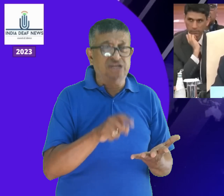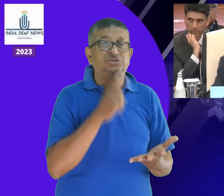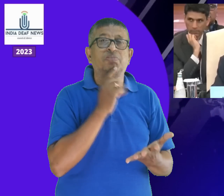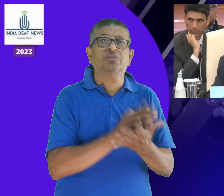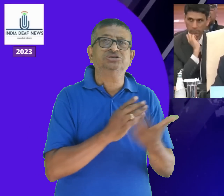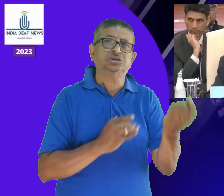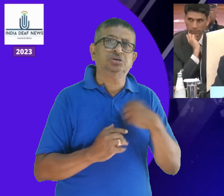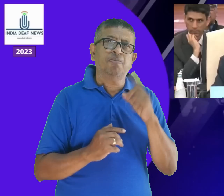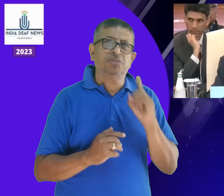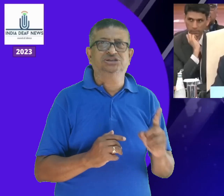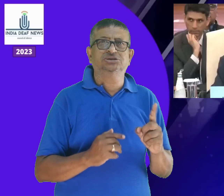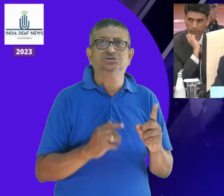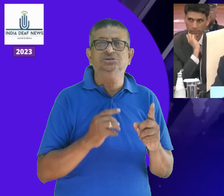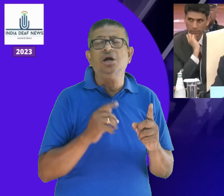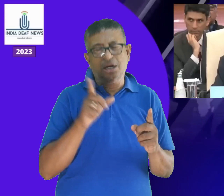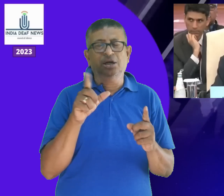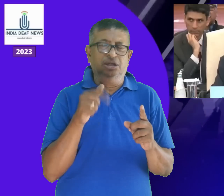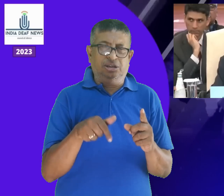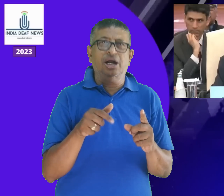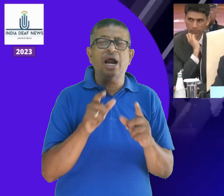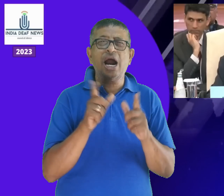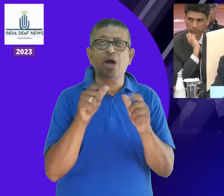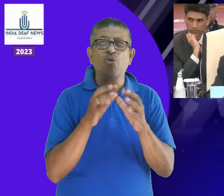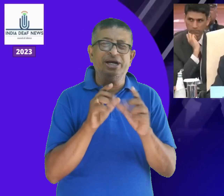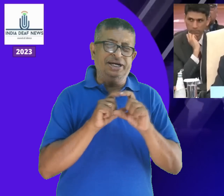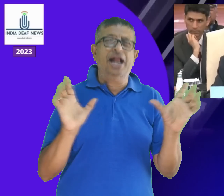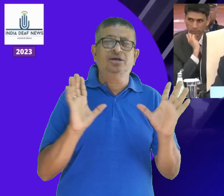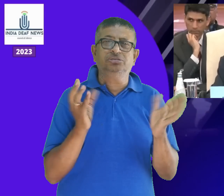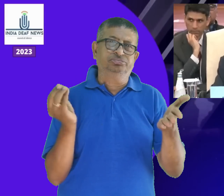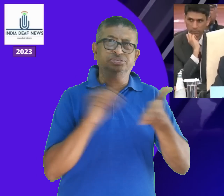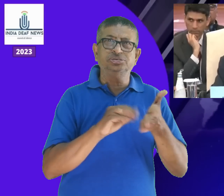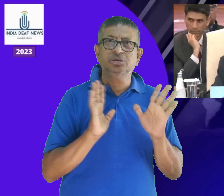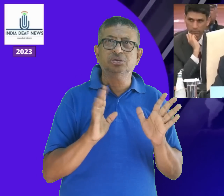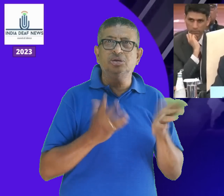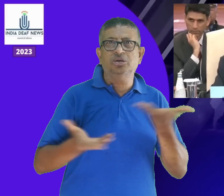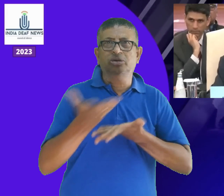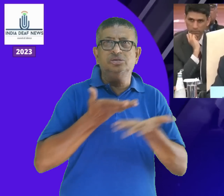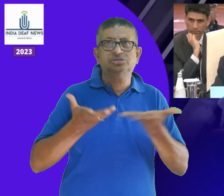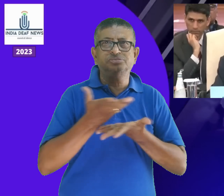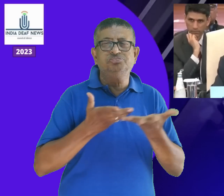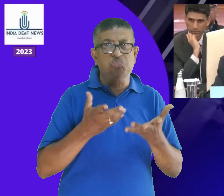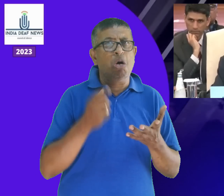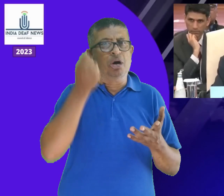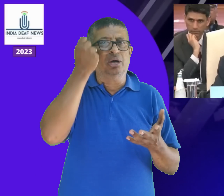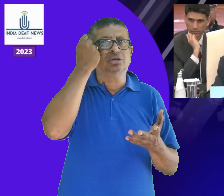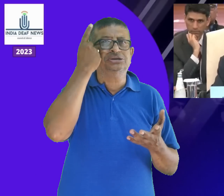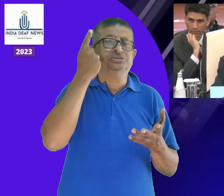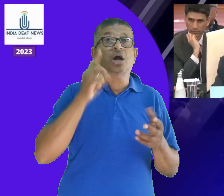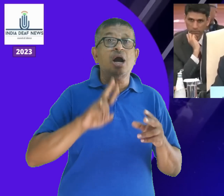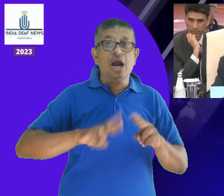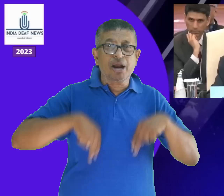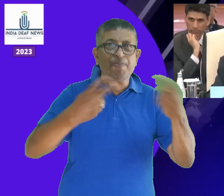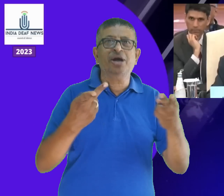Connectivity is also important to ensure that such initiatives are consultative, transparent